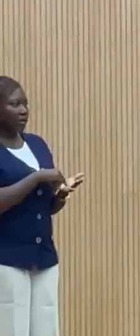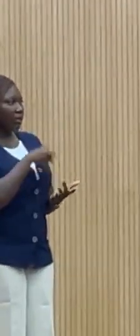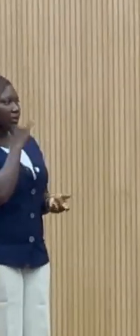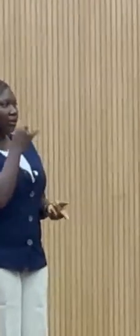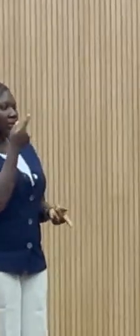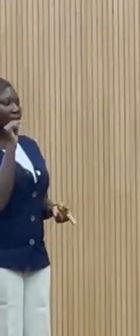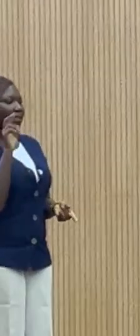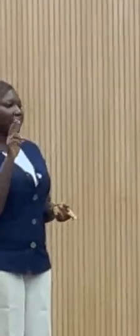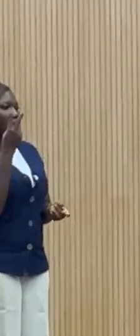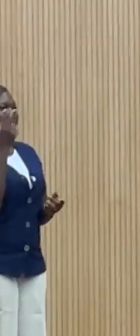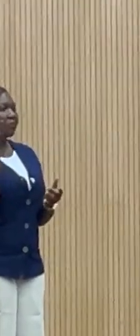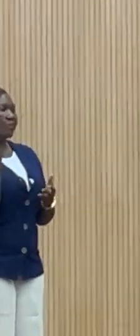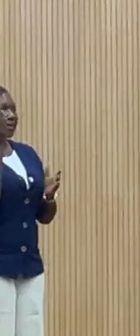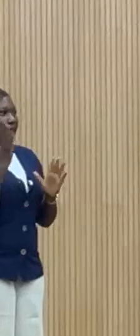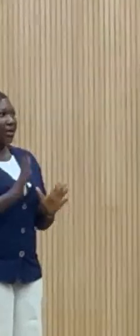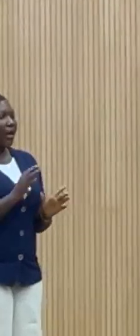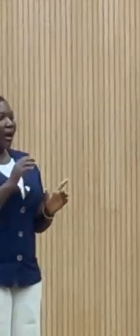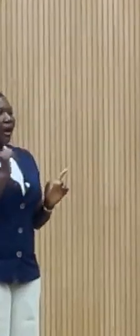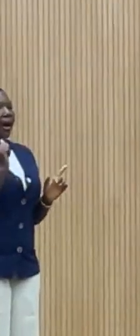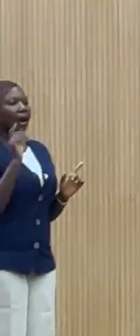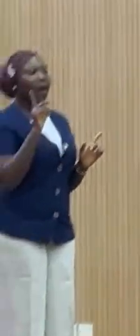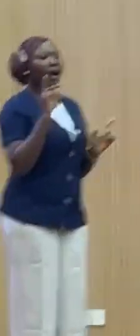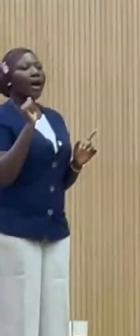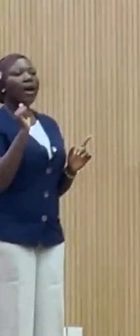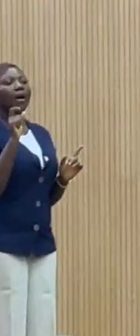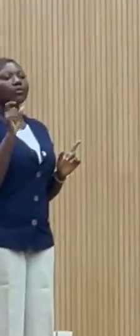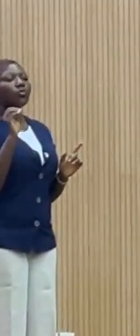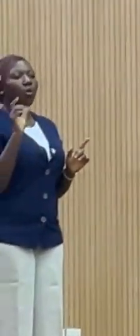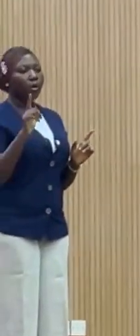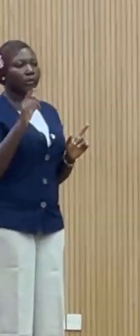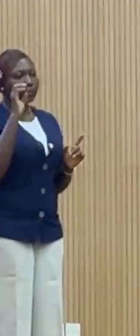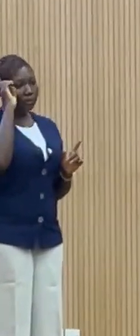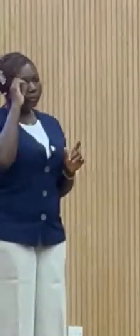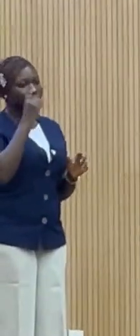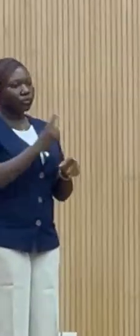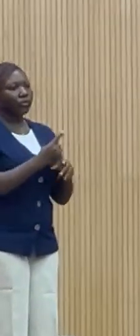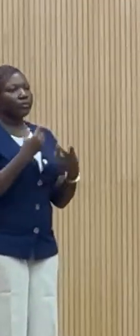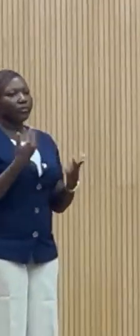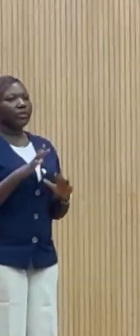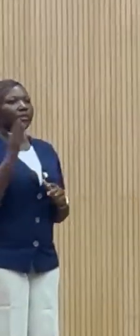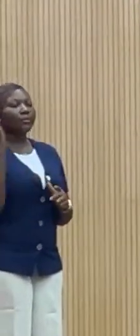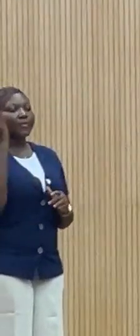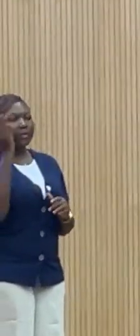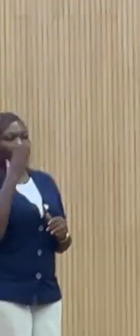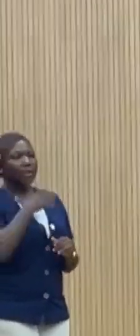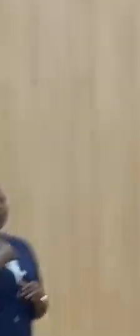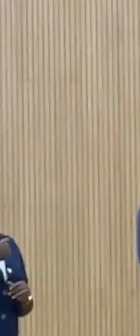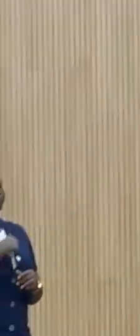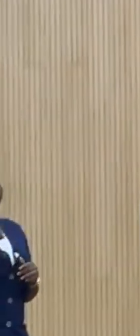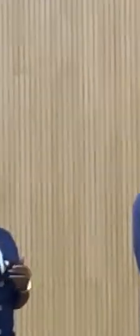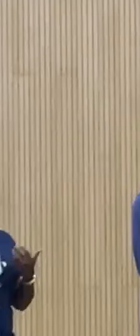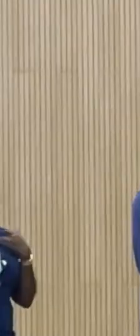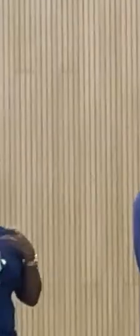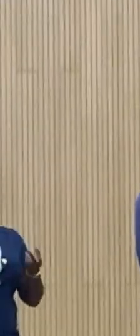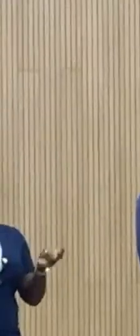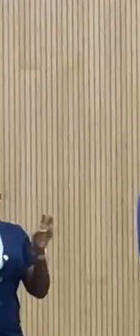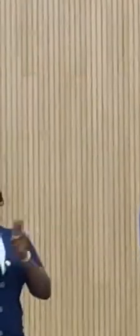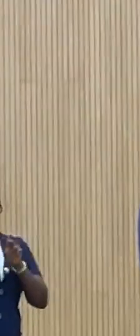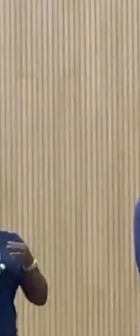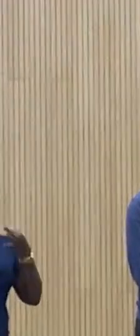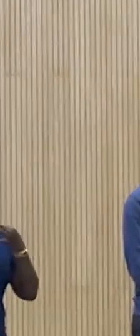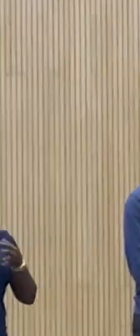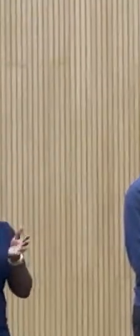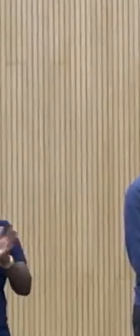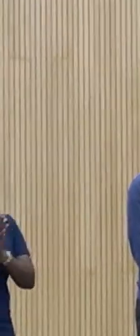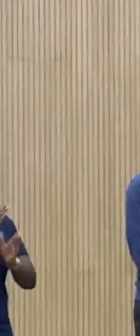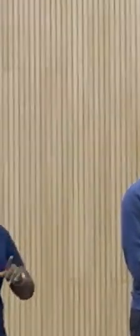second presenter, Akko. Axel, he has just finished presenting, and we have the panel of judges asking questions